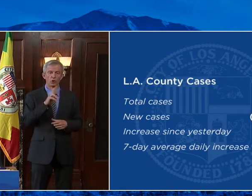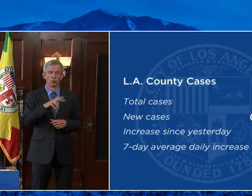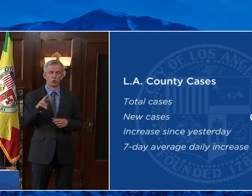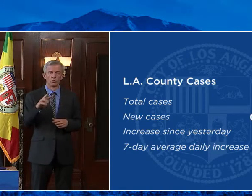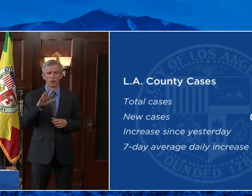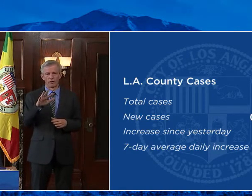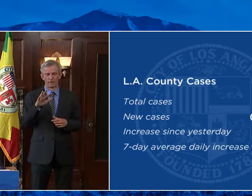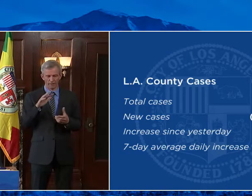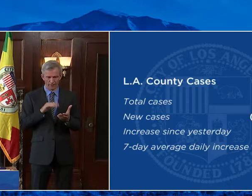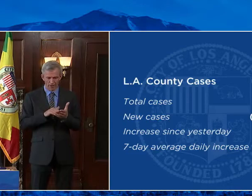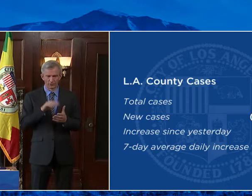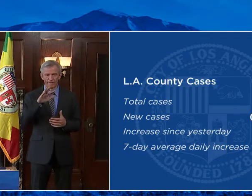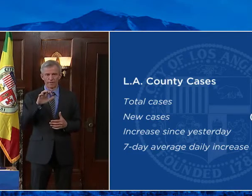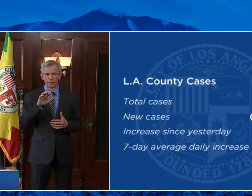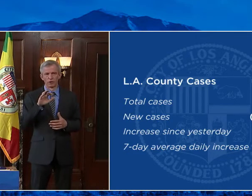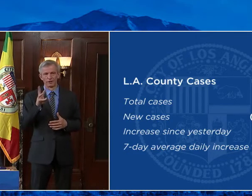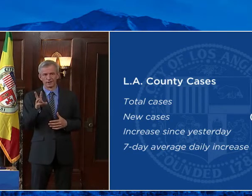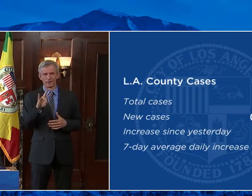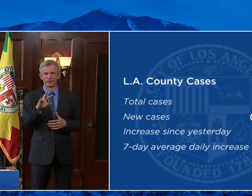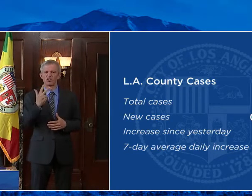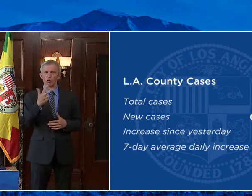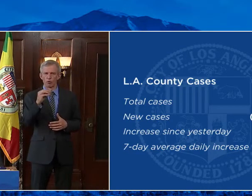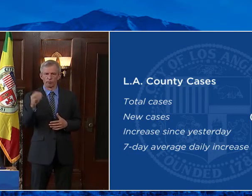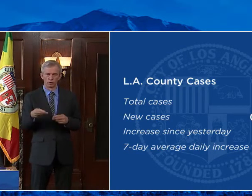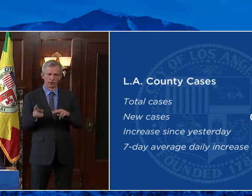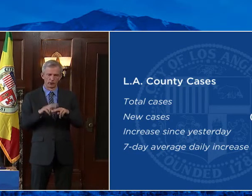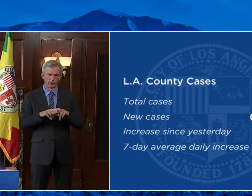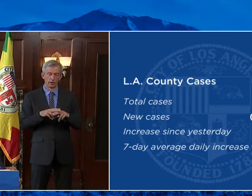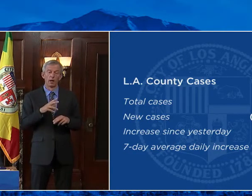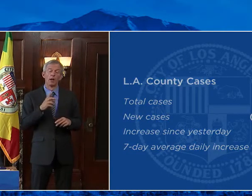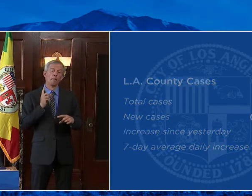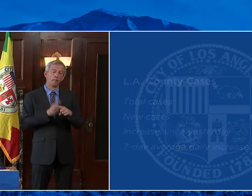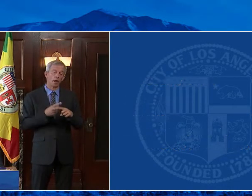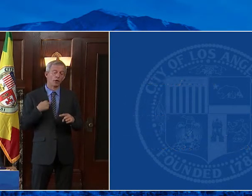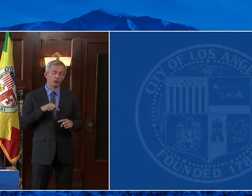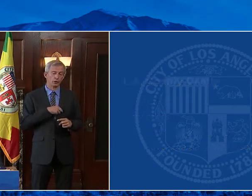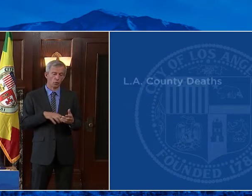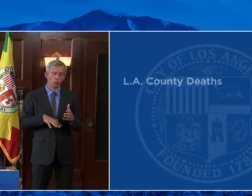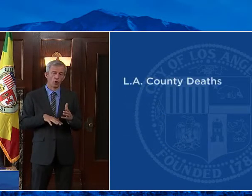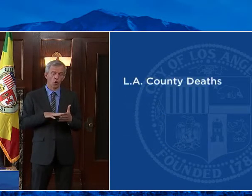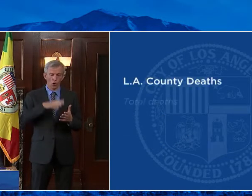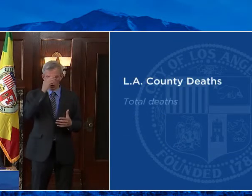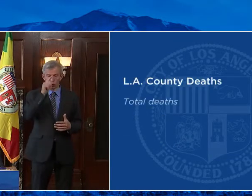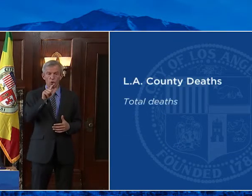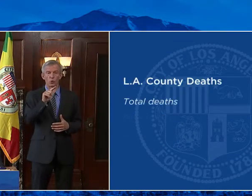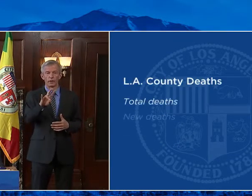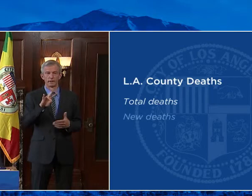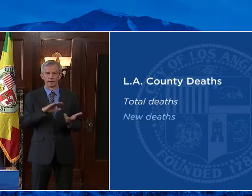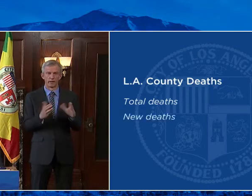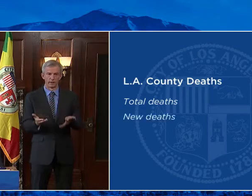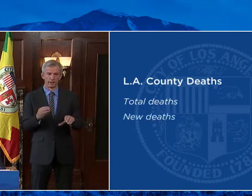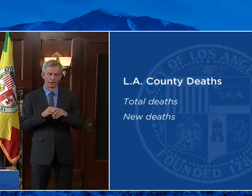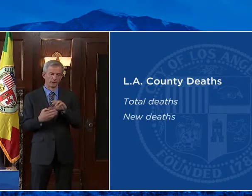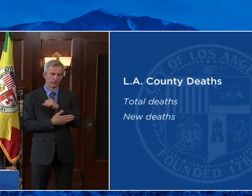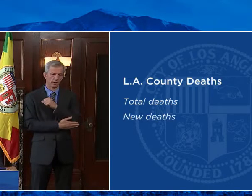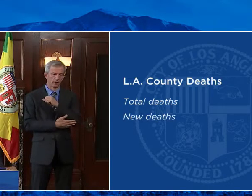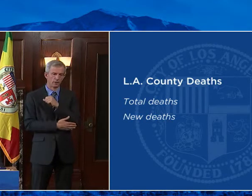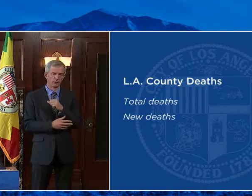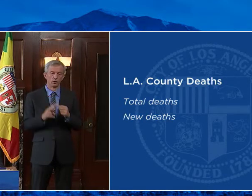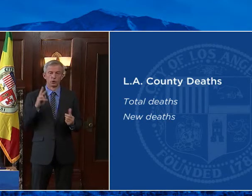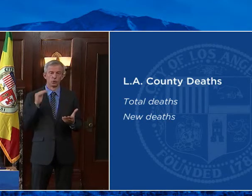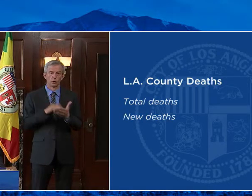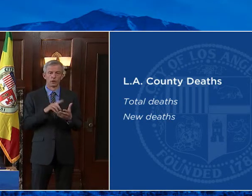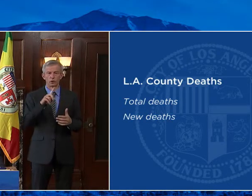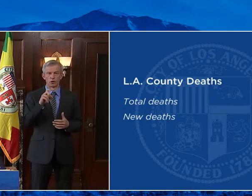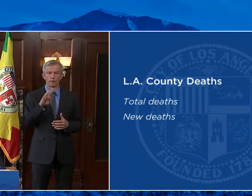22,567, a 3% increase. And today we learned of 27 deaths countywide, bringing our total to